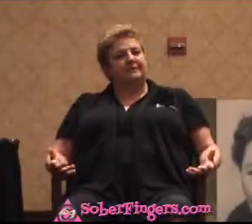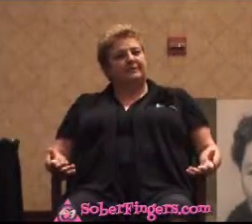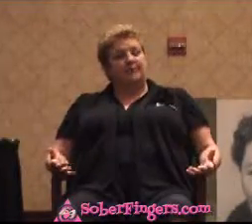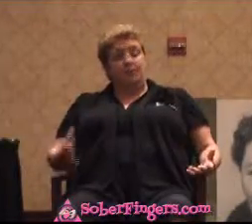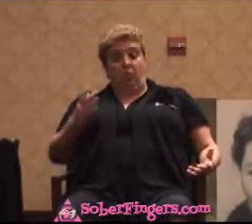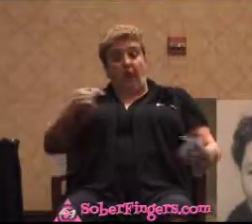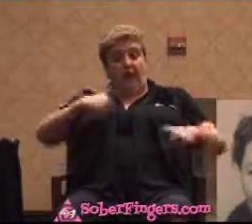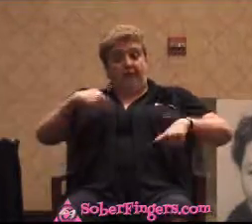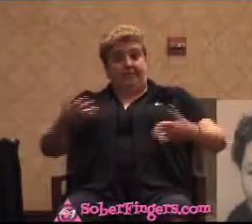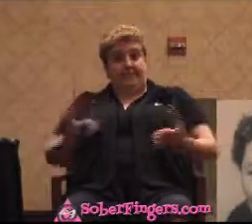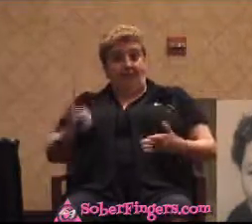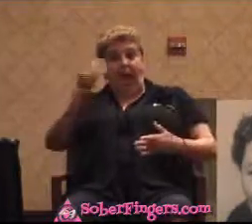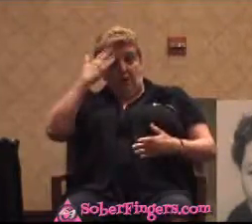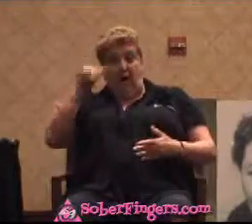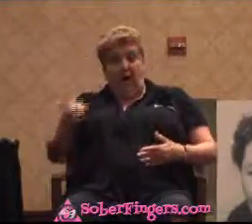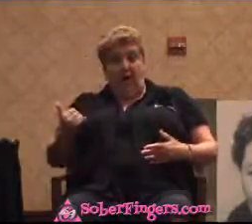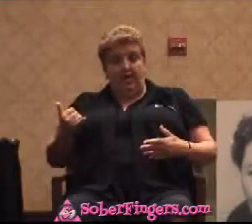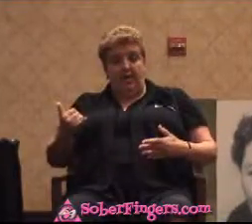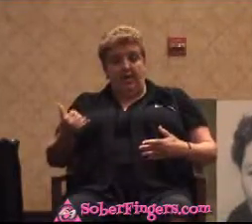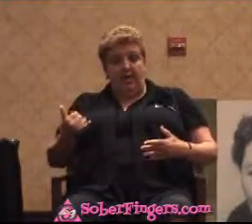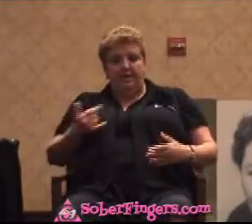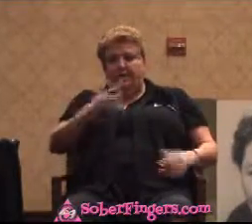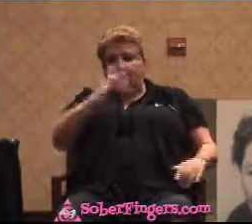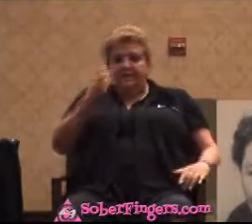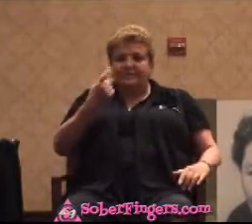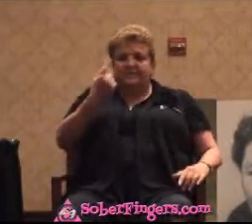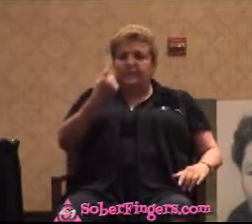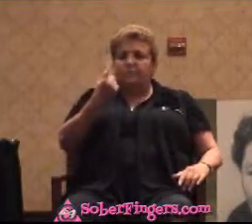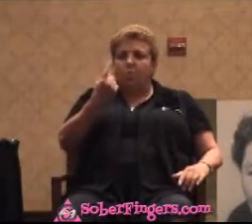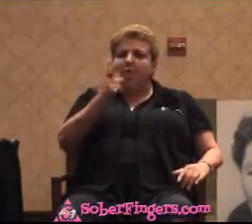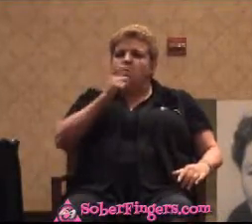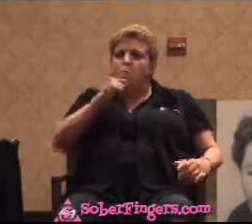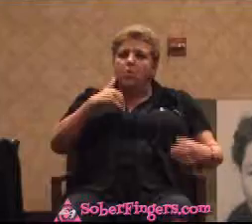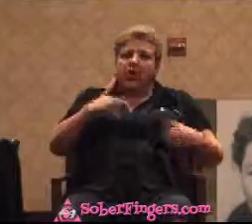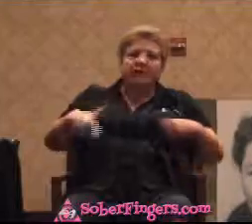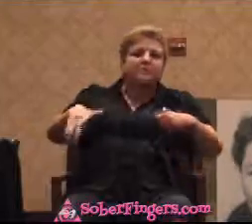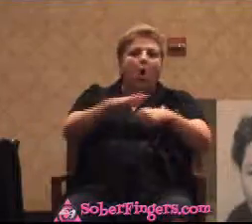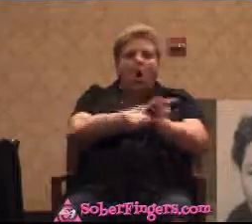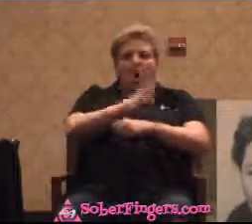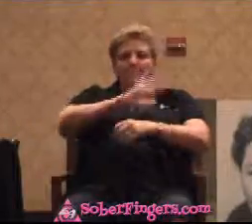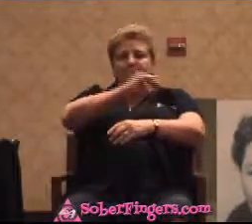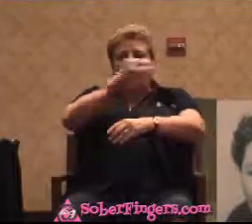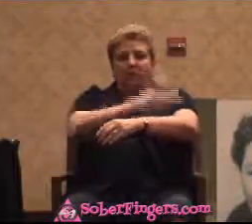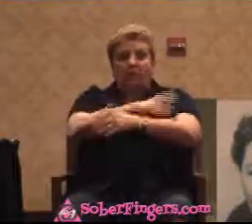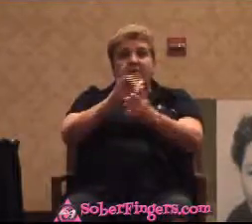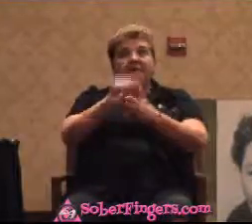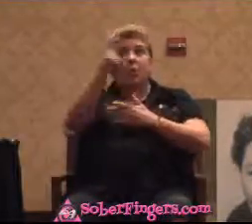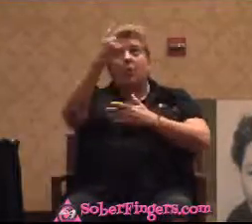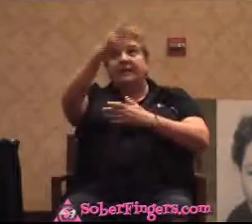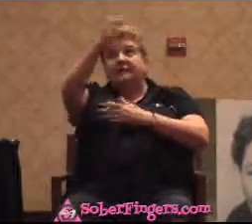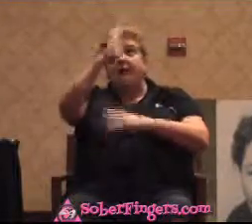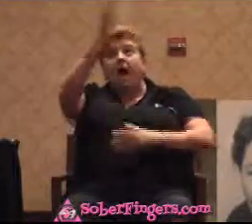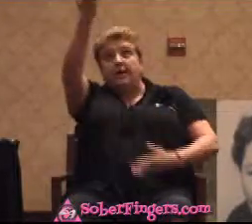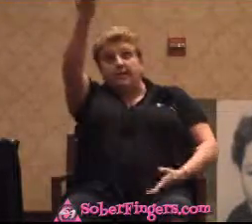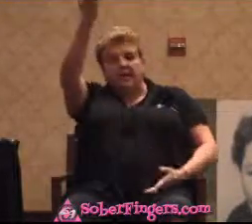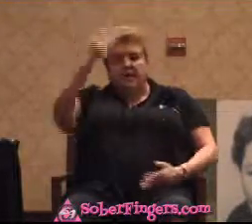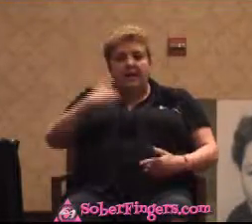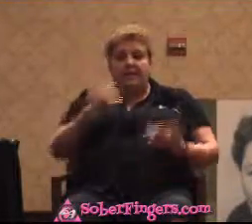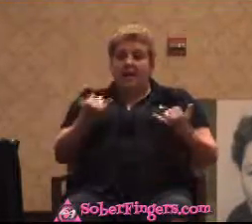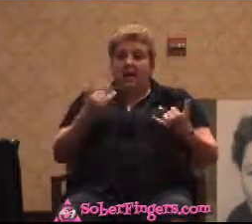why I'm here. Because there is one who has all power. And that one is God. Now, I will tell you that I got a floater out of the